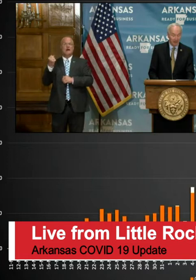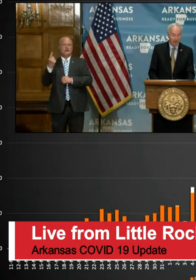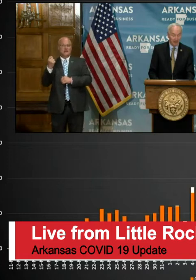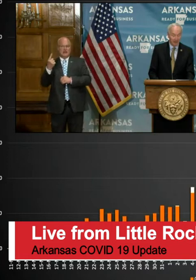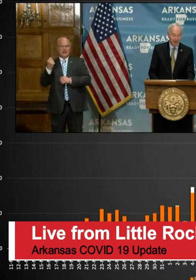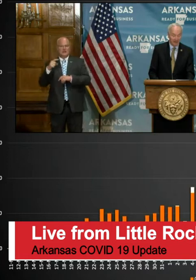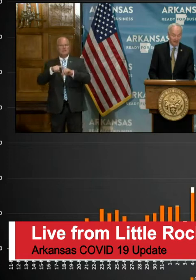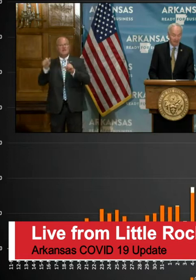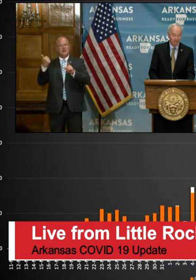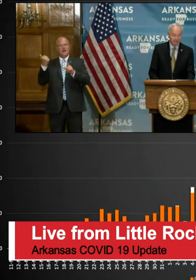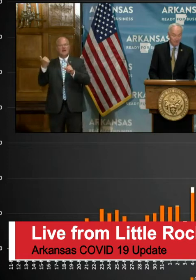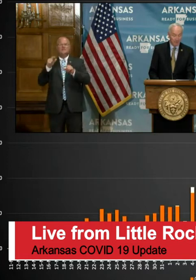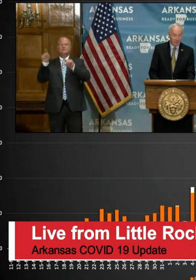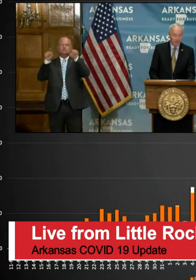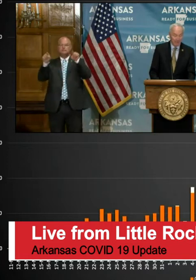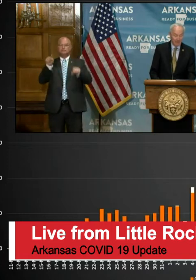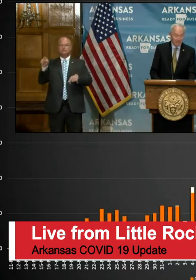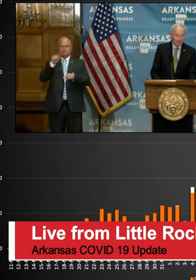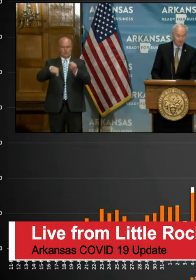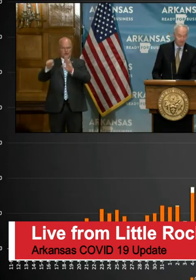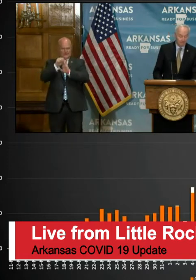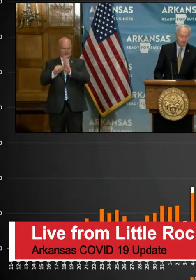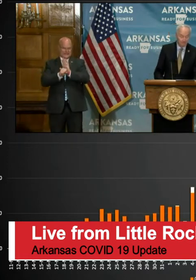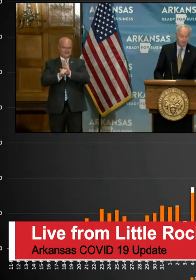scattered across the state.